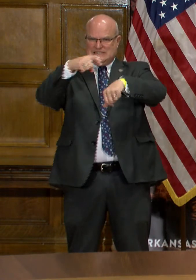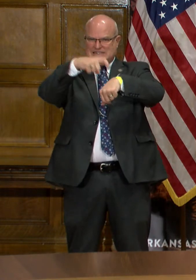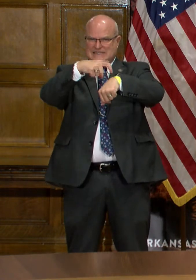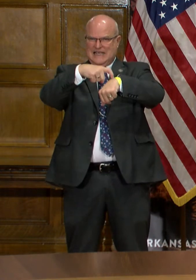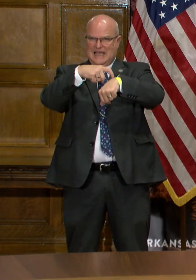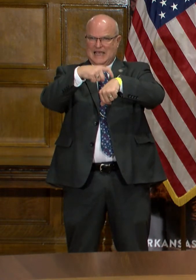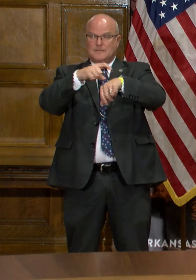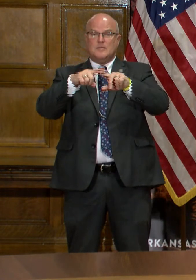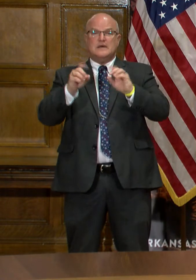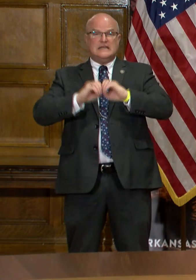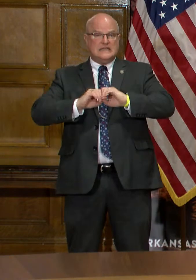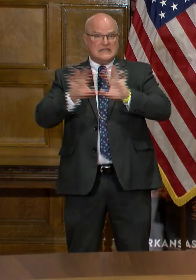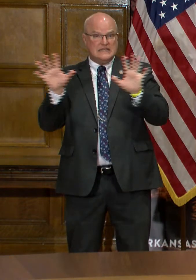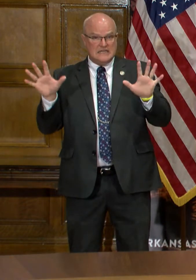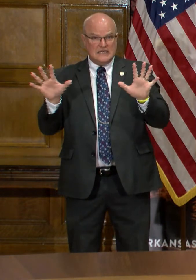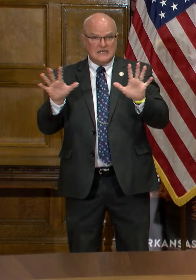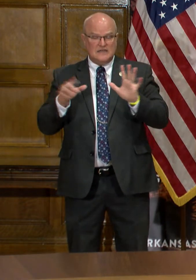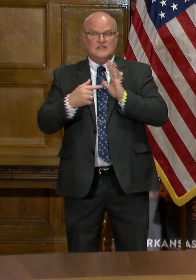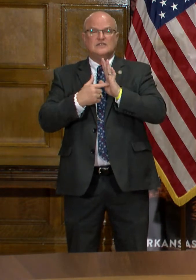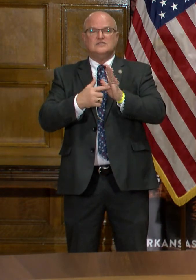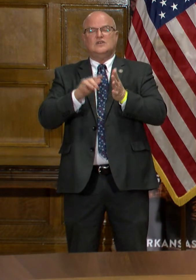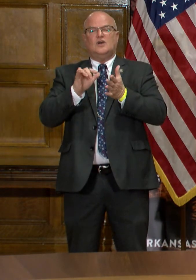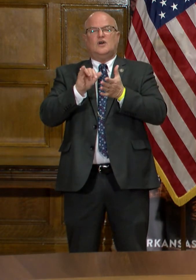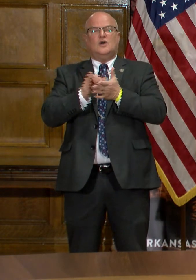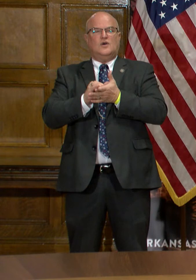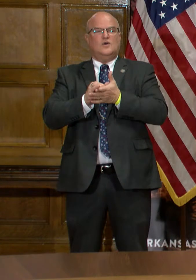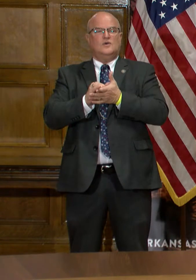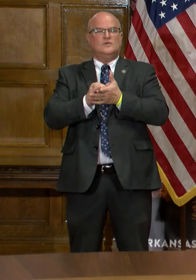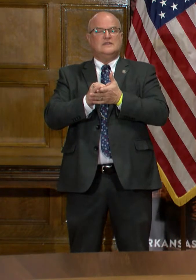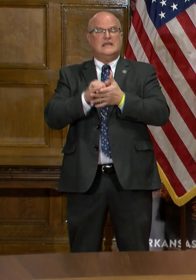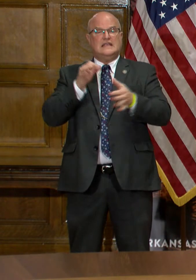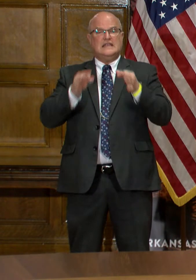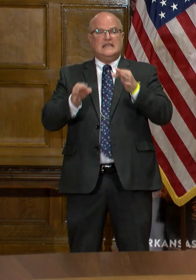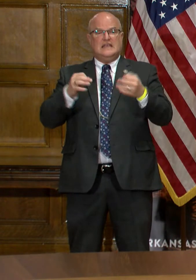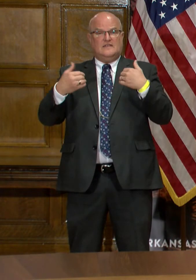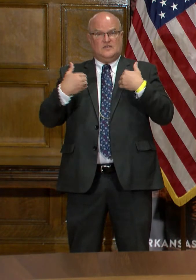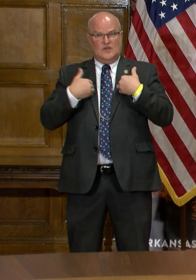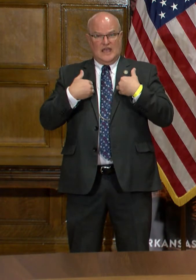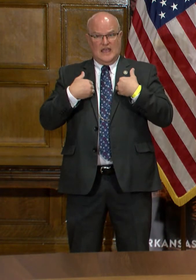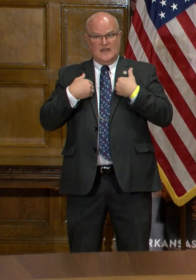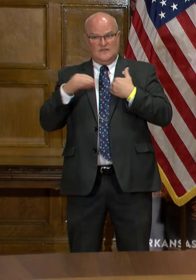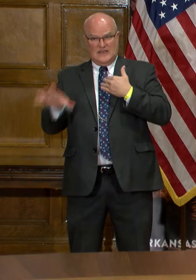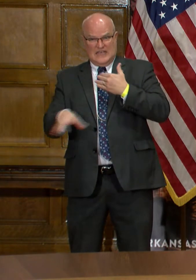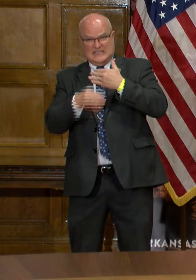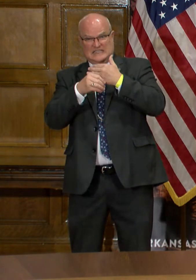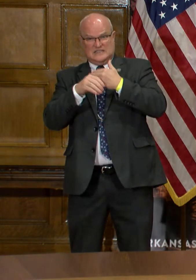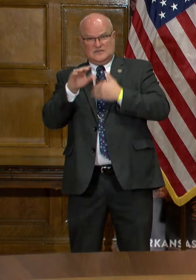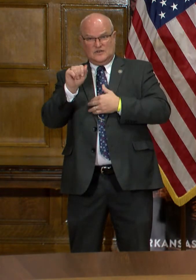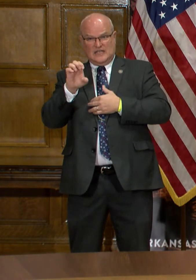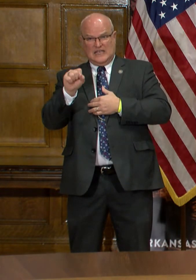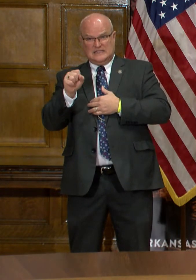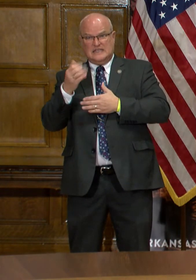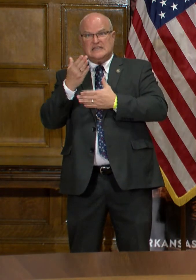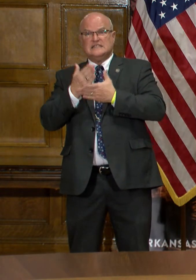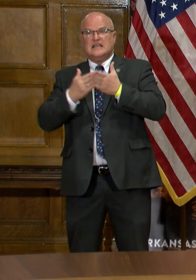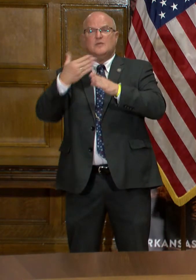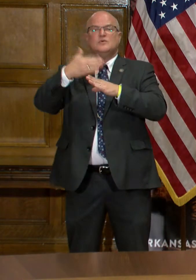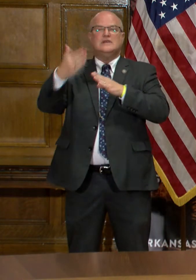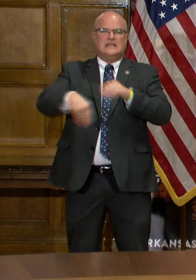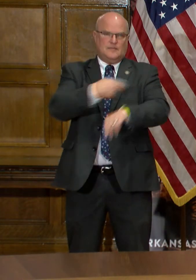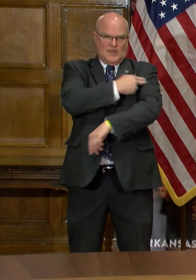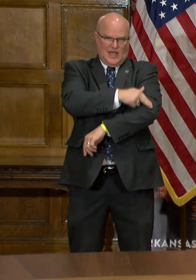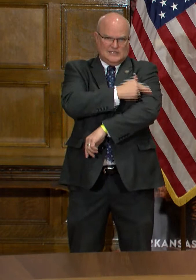time, but clearly it points up to the fact that if you have additional cases, some of them will wind up at the